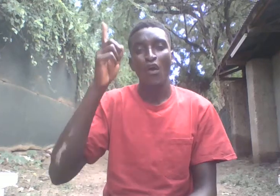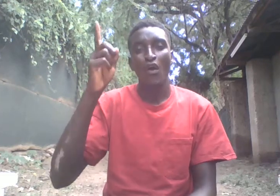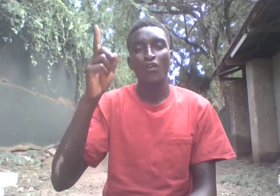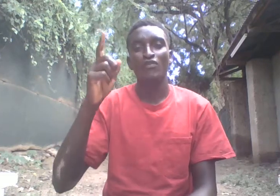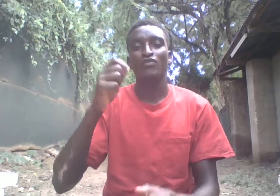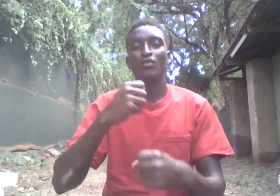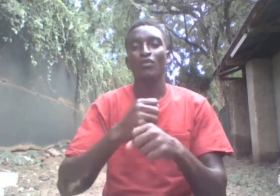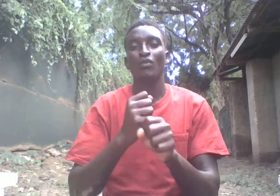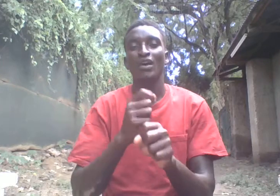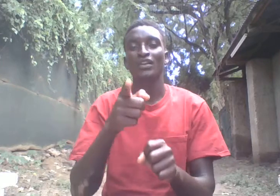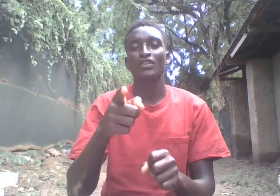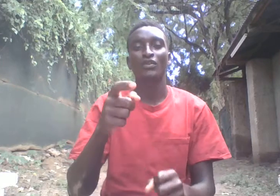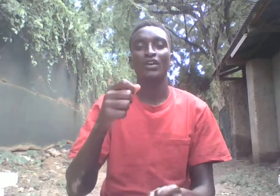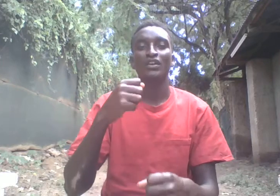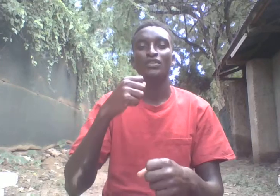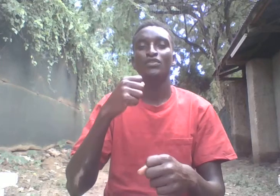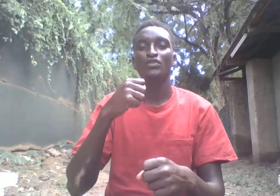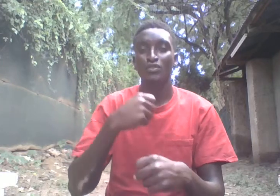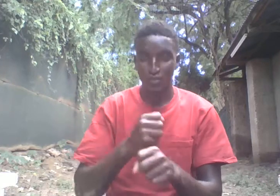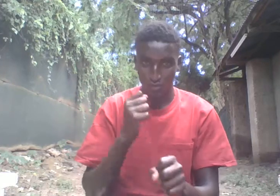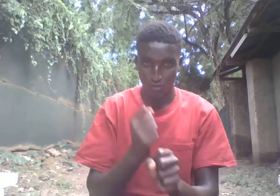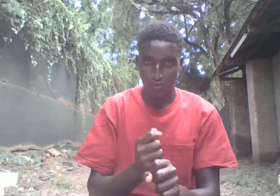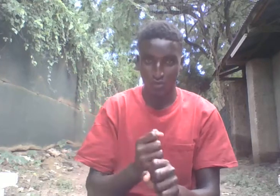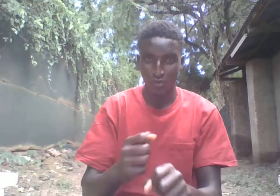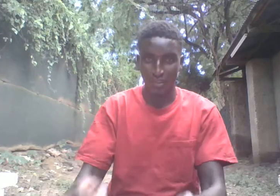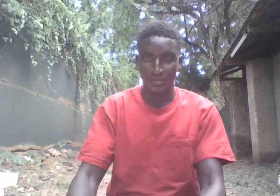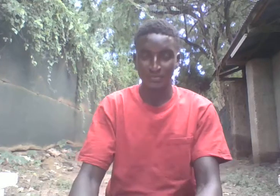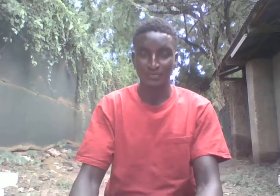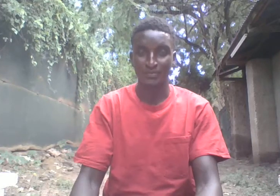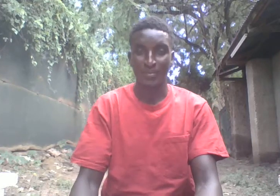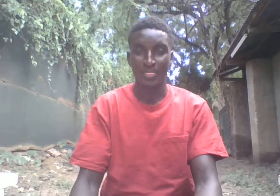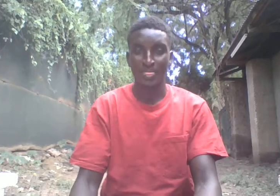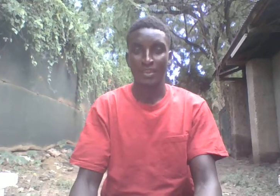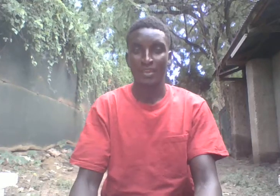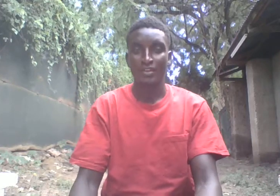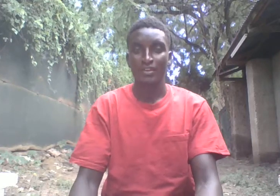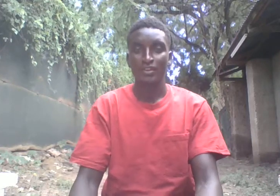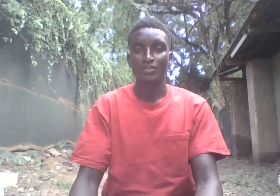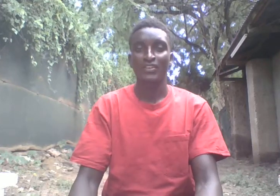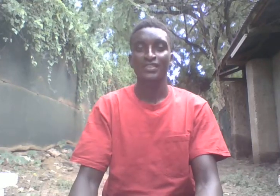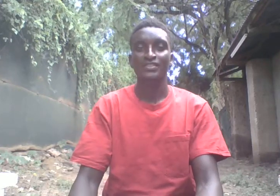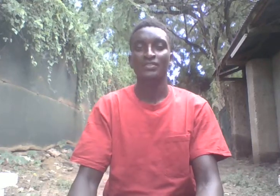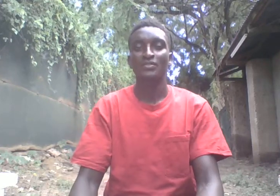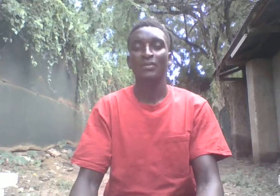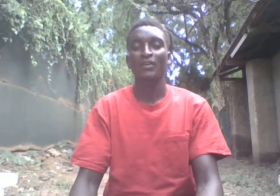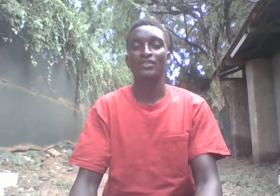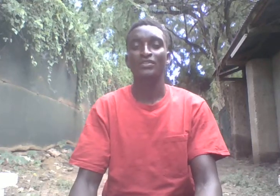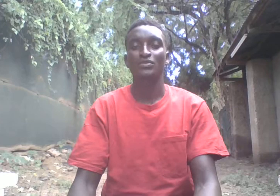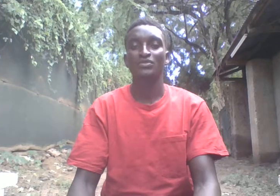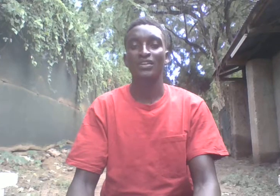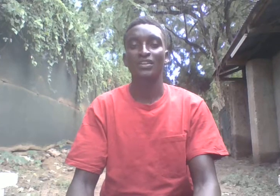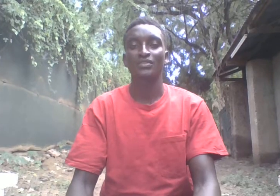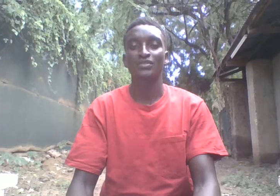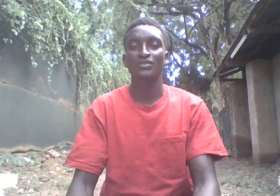of work you are doing. So first, I'm going to start